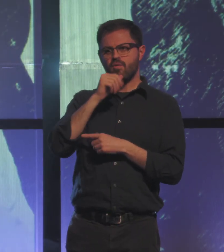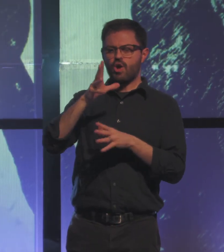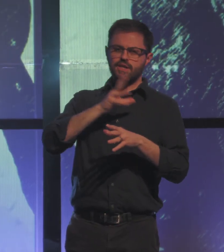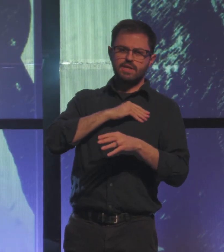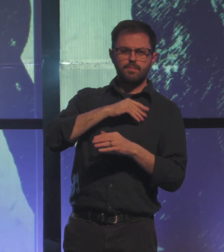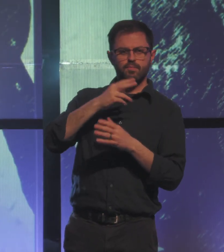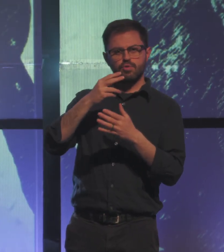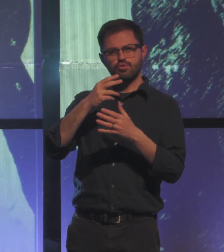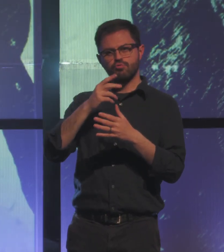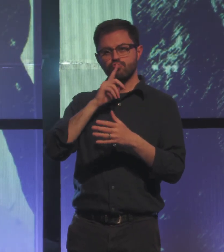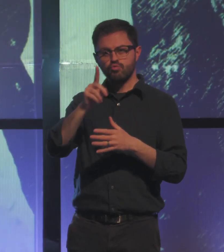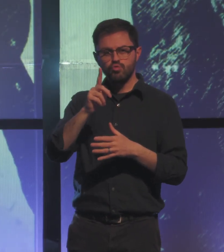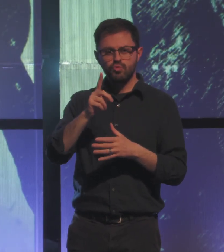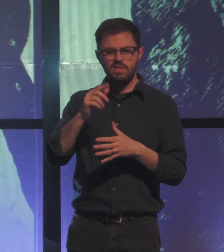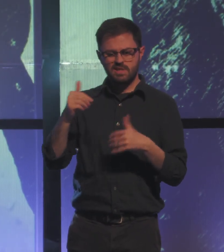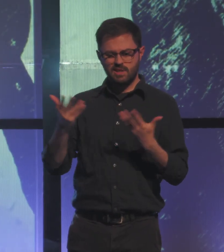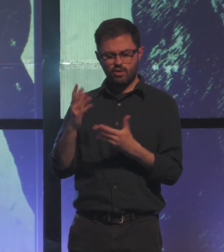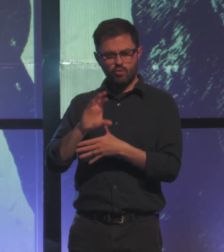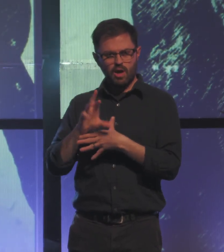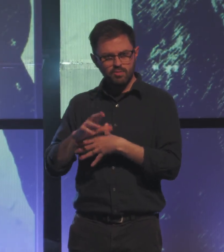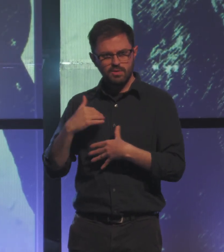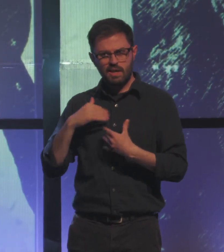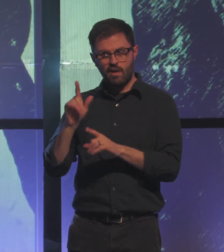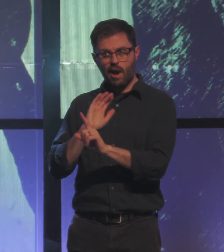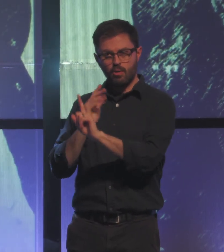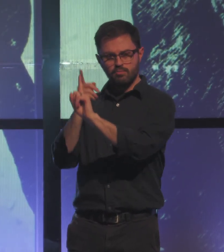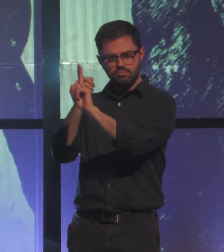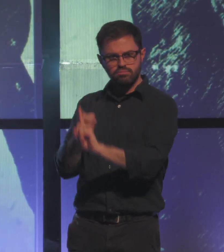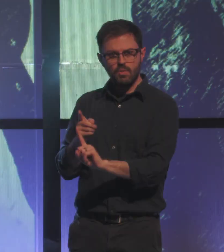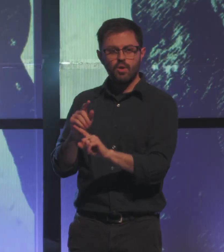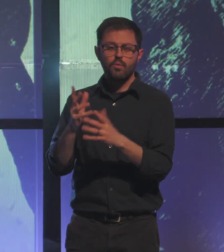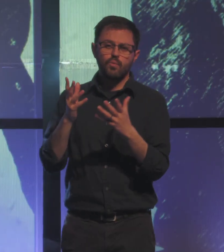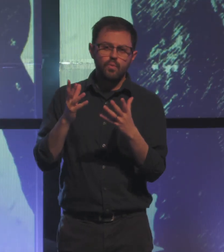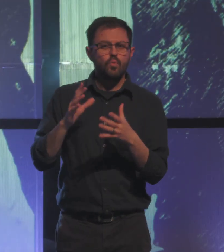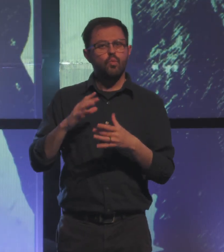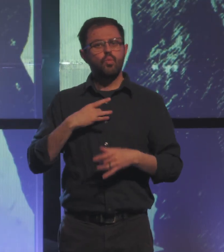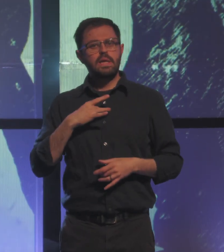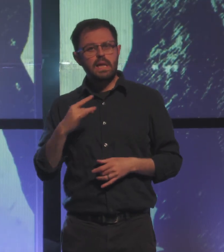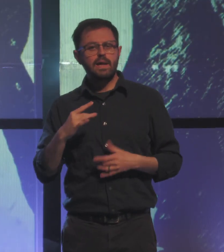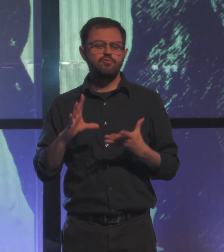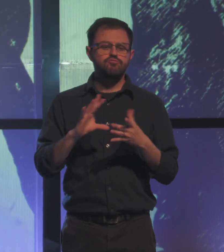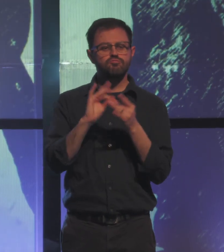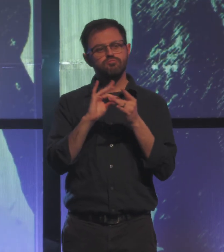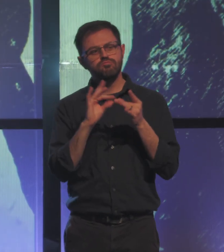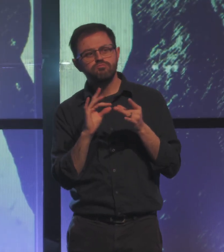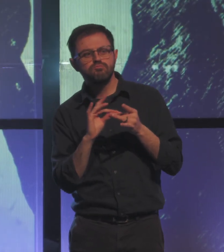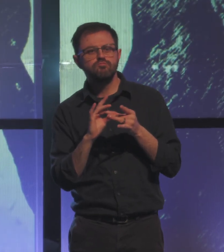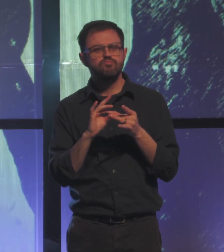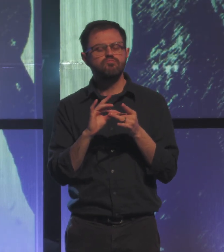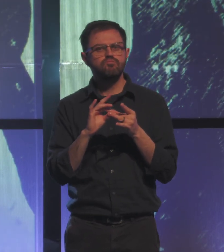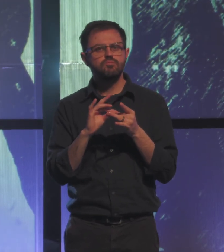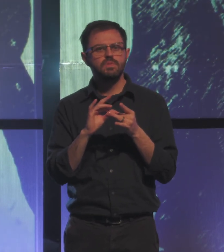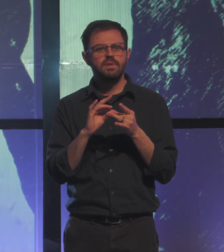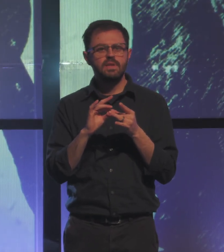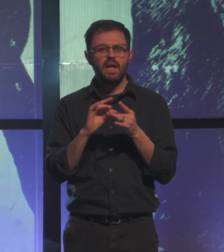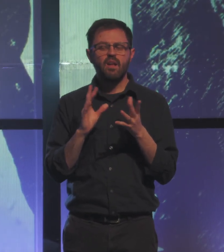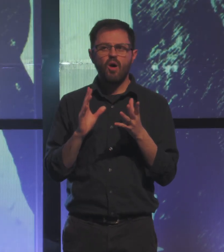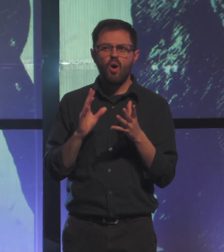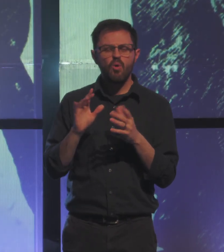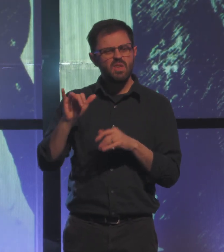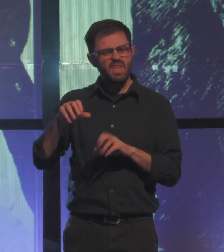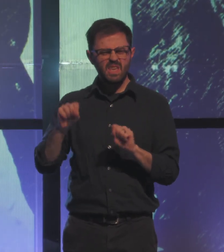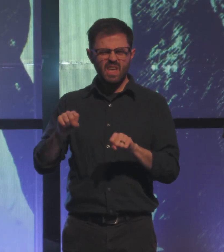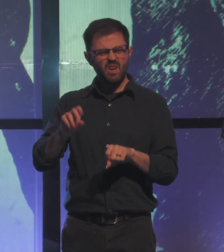We like to talk about it, and we like to even imagine that it exists and maybe feel the pain of it. But if we're honest, when it starts